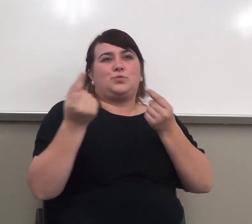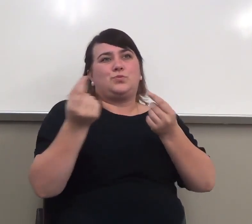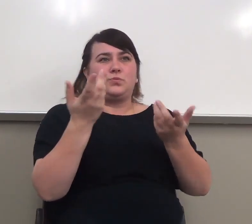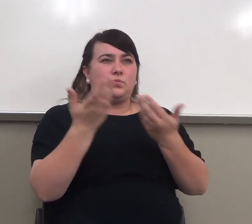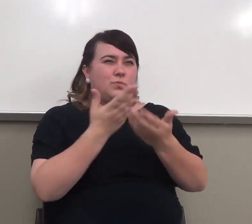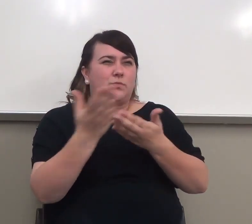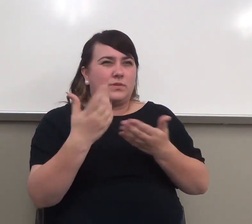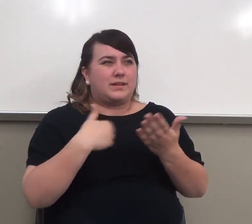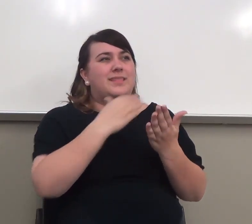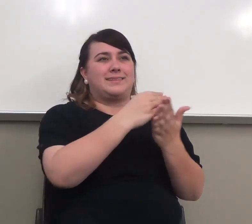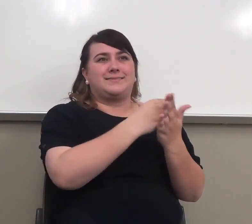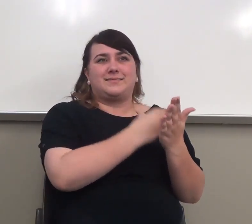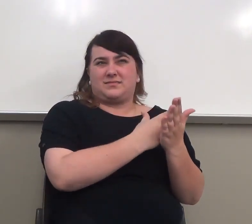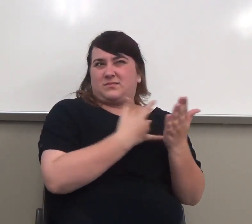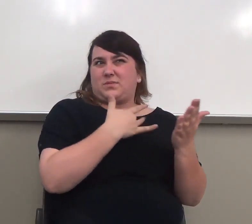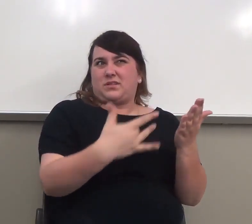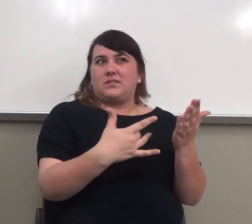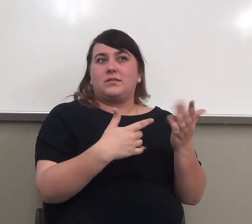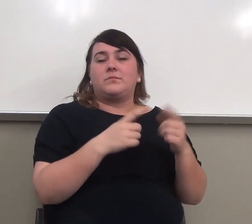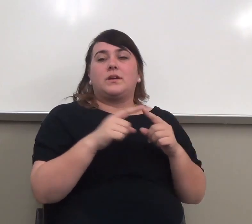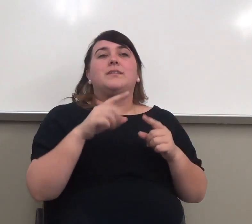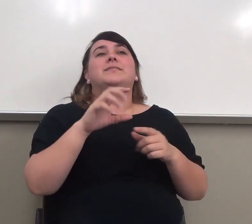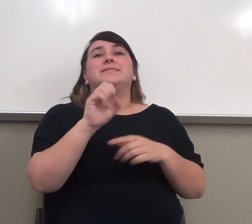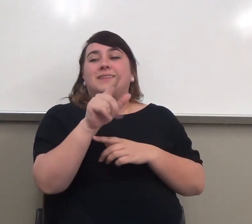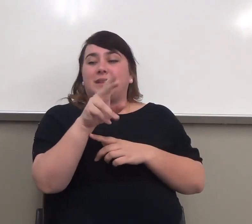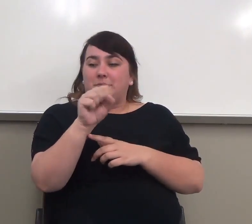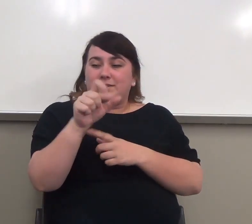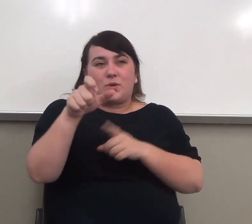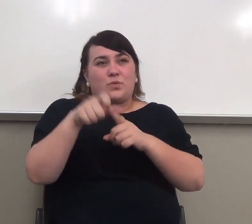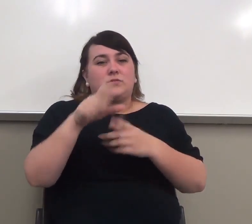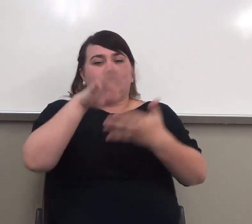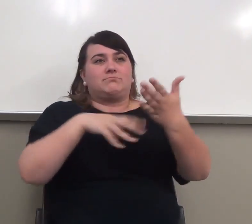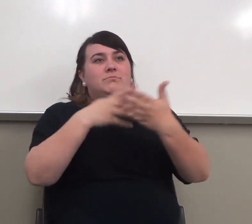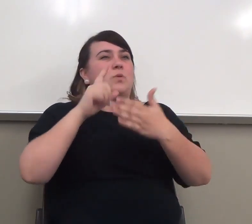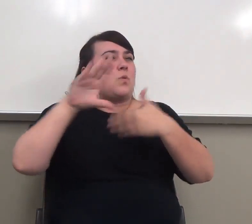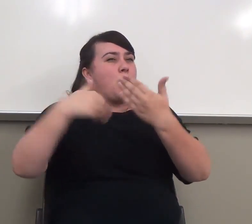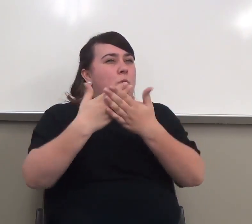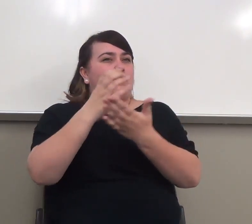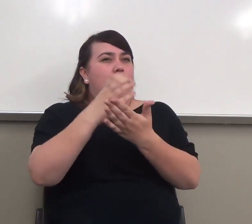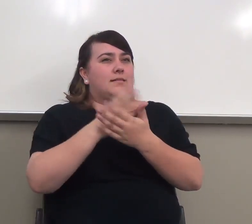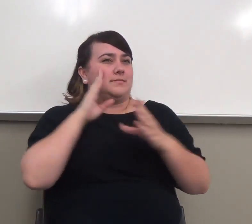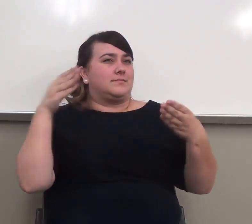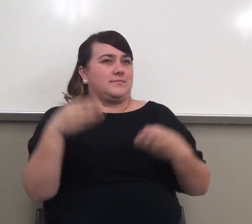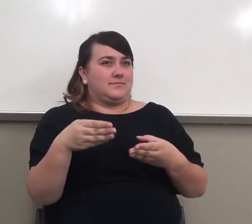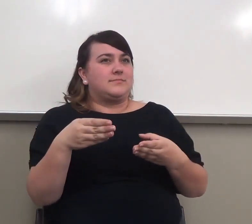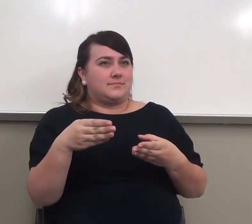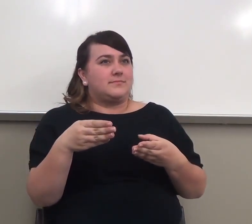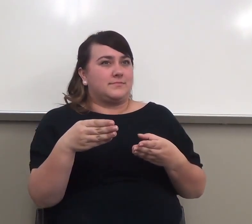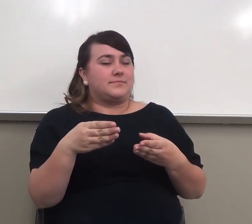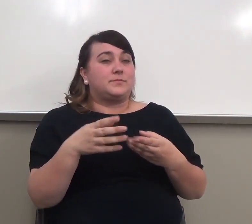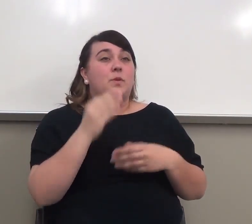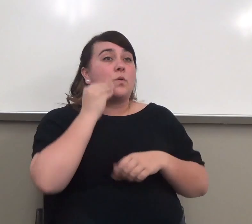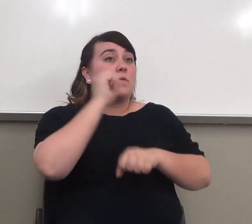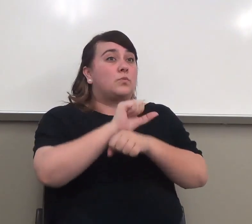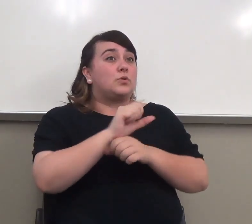okay? You don't generally say, well, I have my syllabus for my day today. You probably say, I have my list